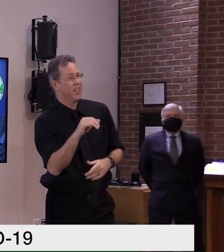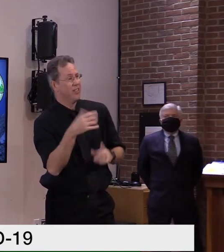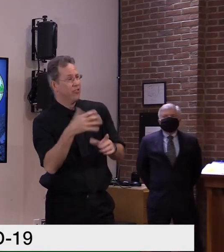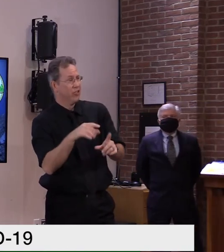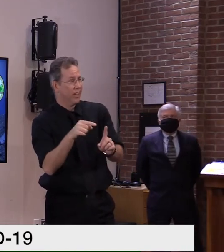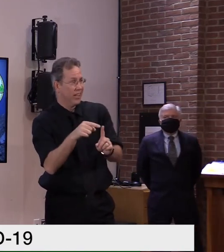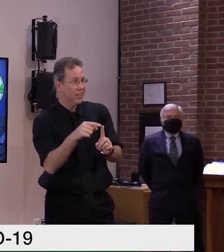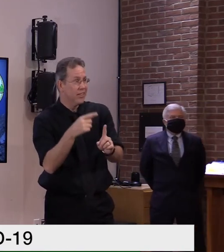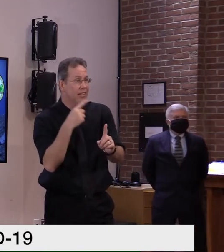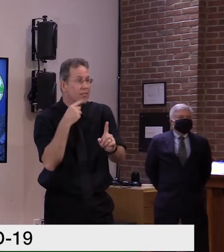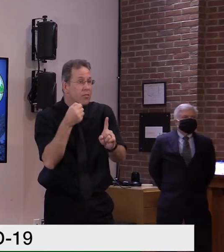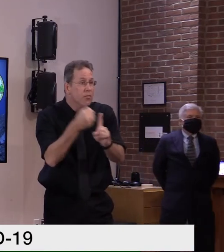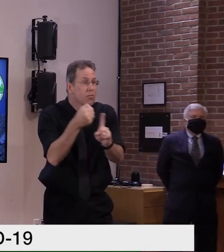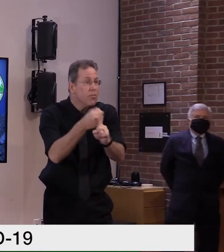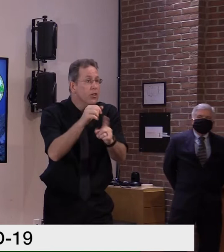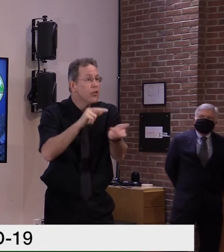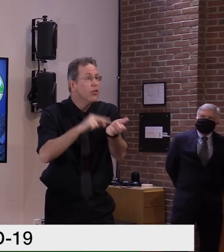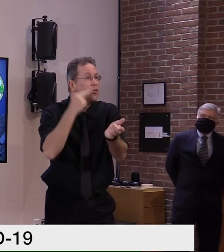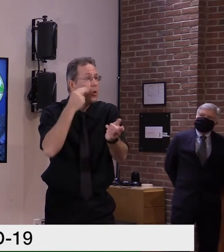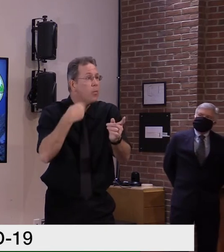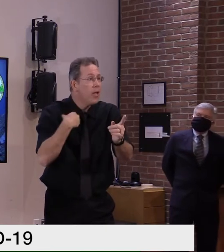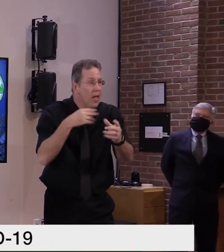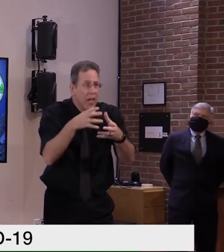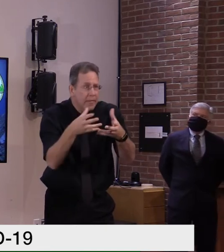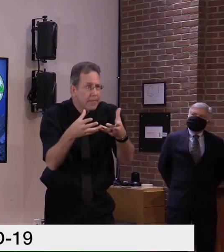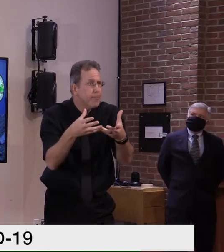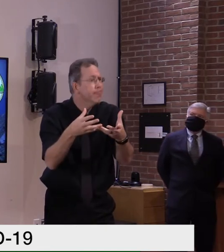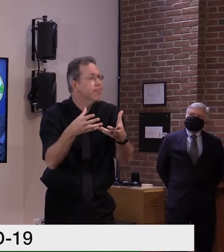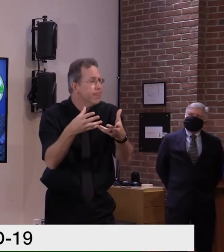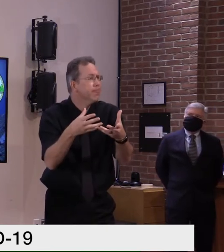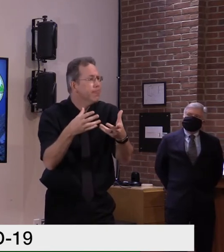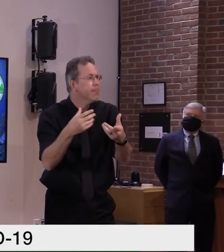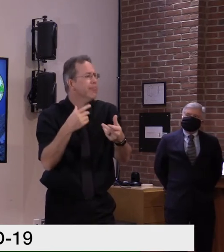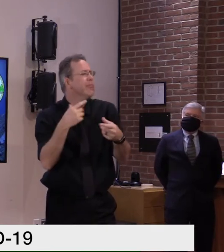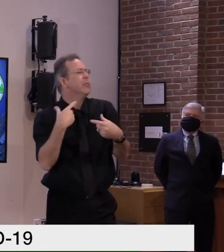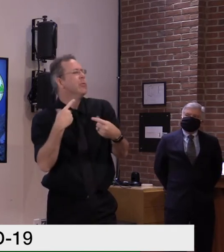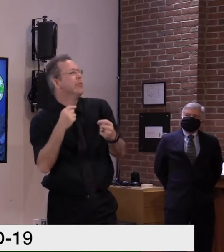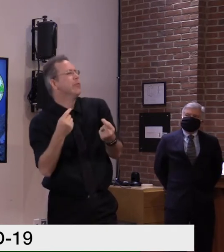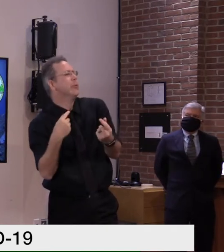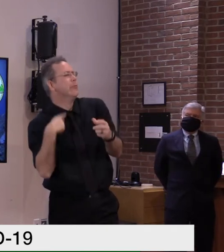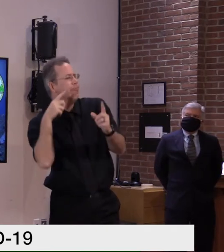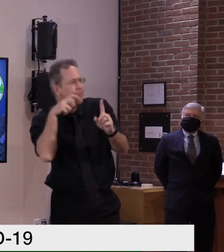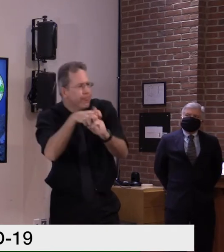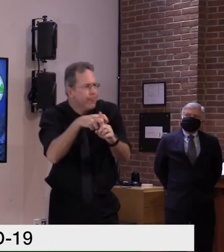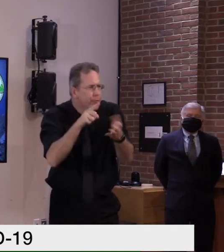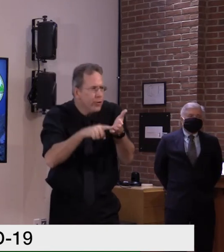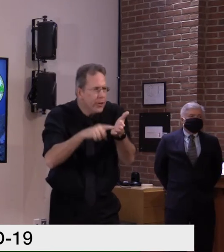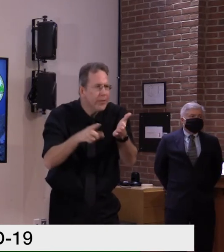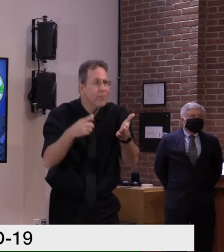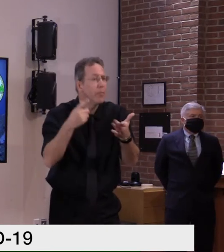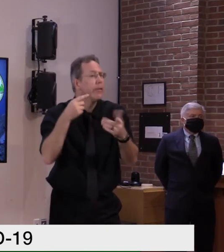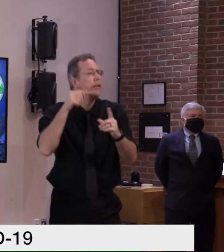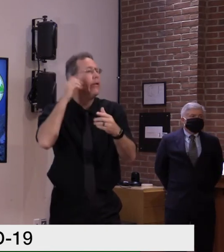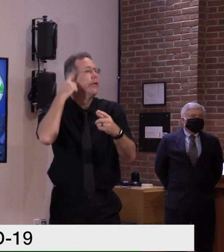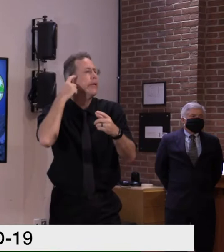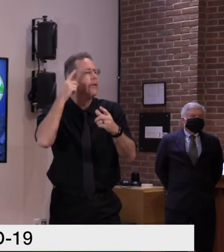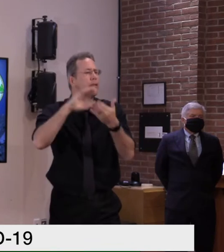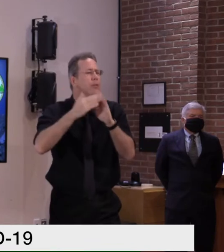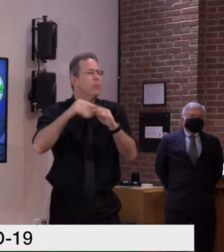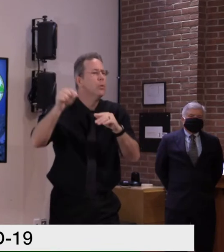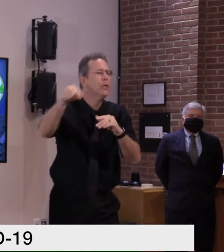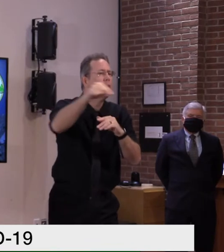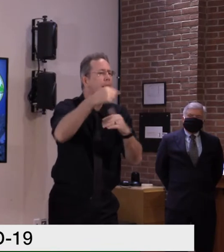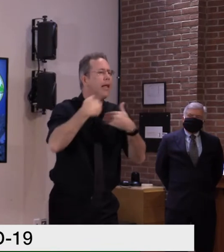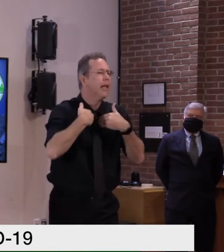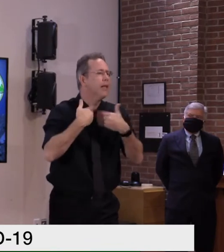at a time of low prevalence when the false positivity rate could approach 50%. So we find